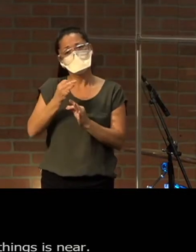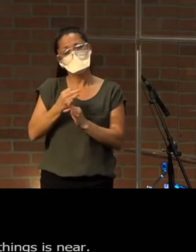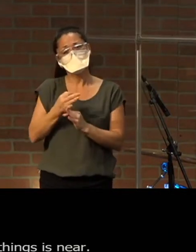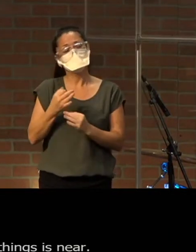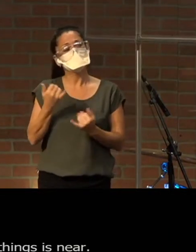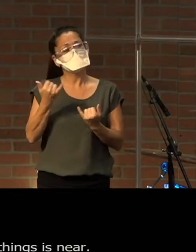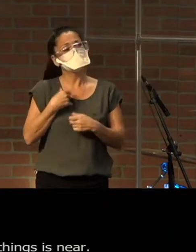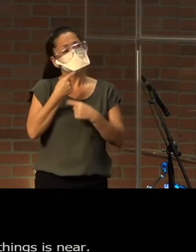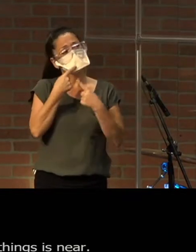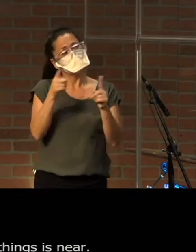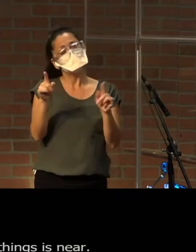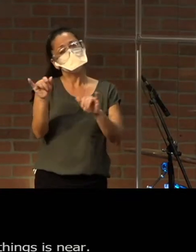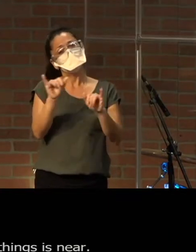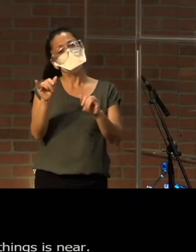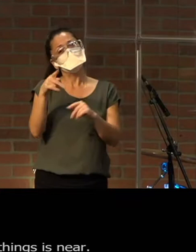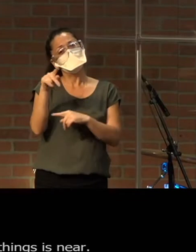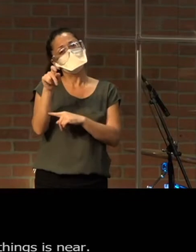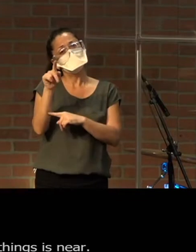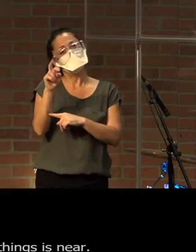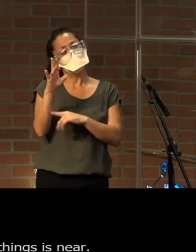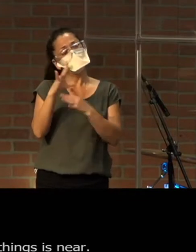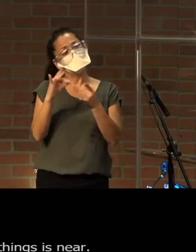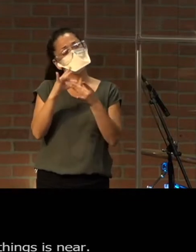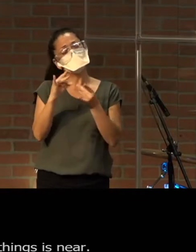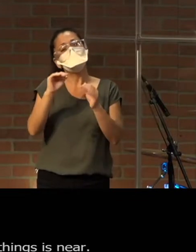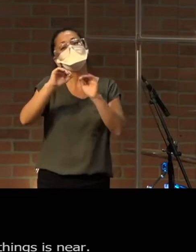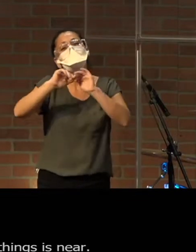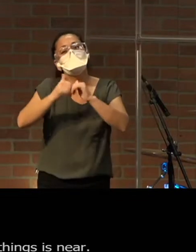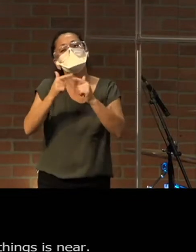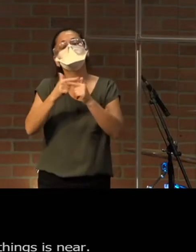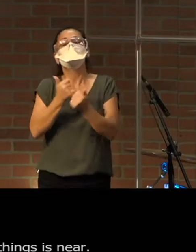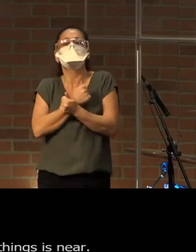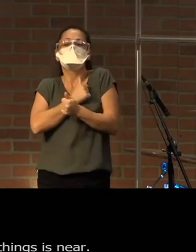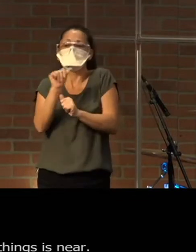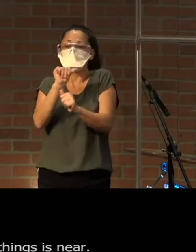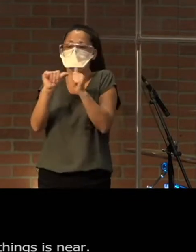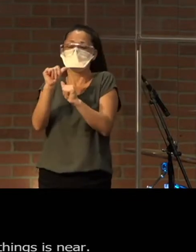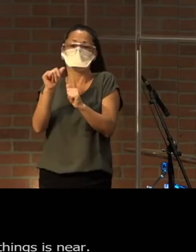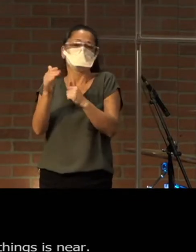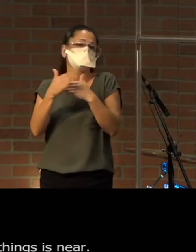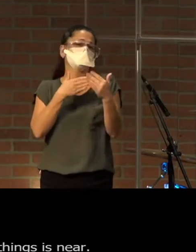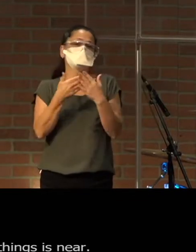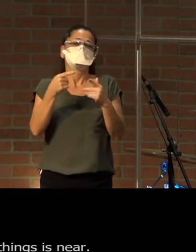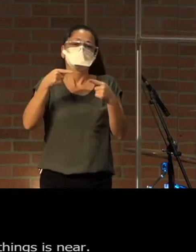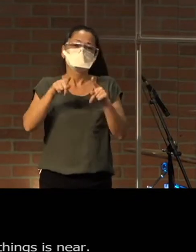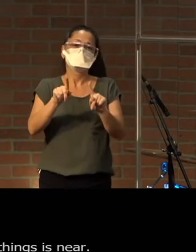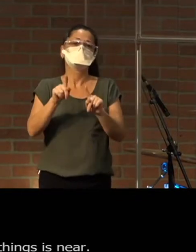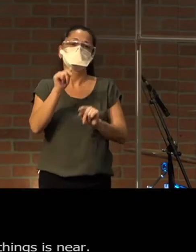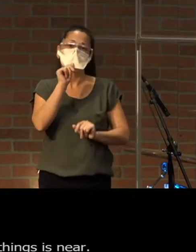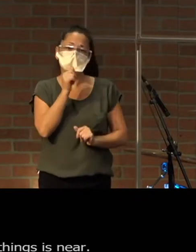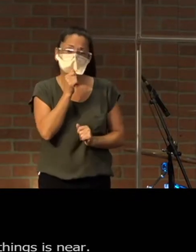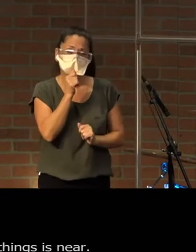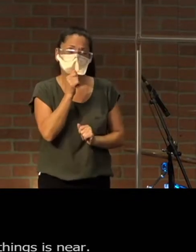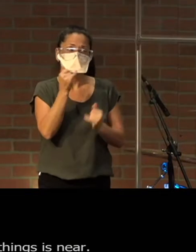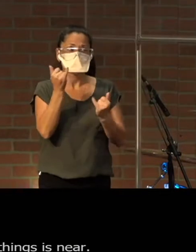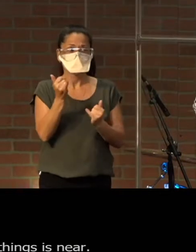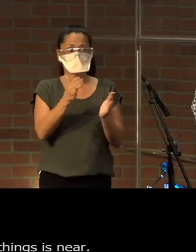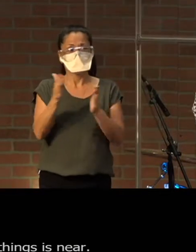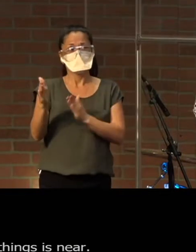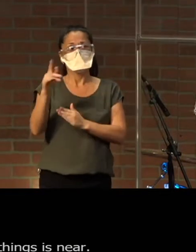was, and that is how to love one another in the midst of suffering. Now, theologians are